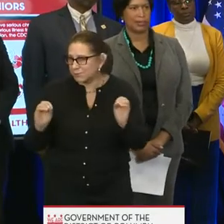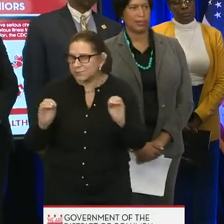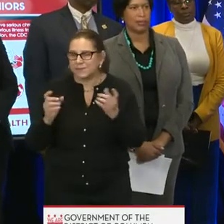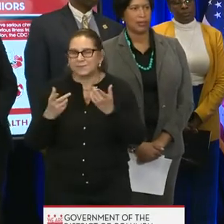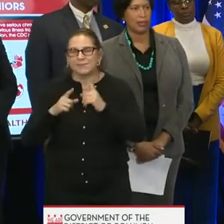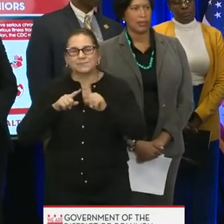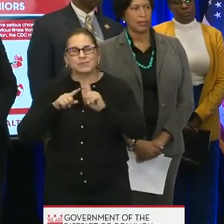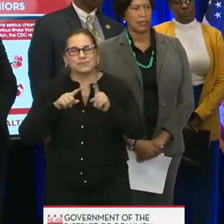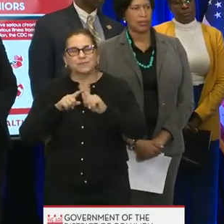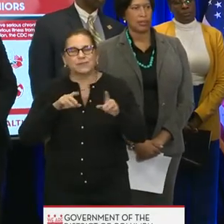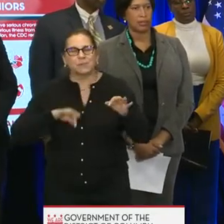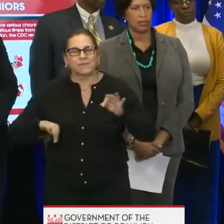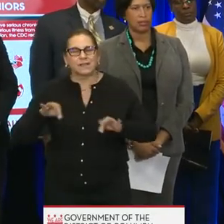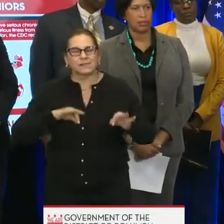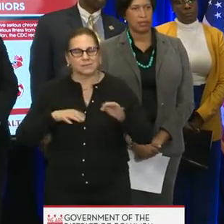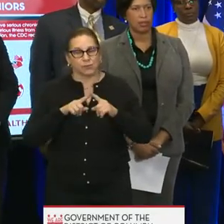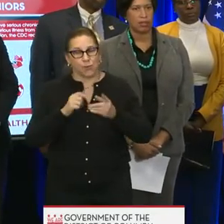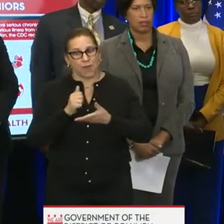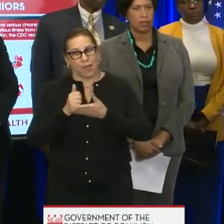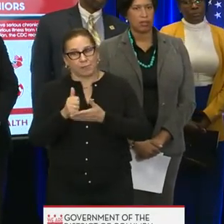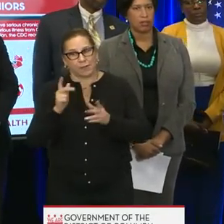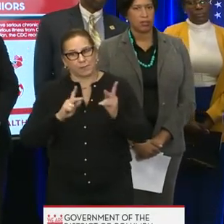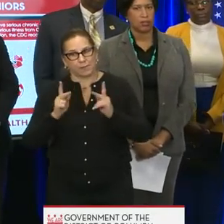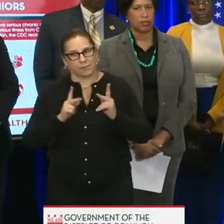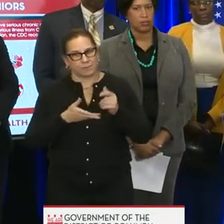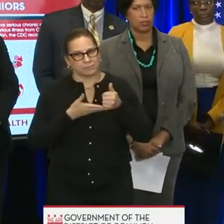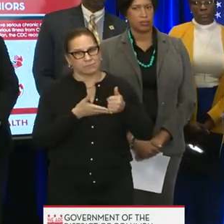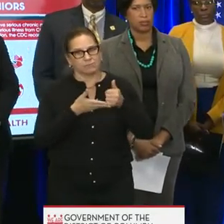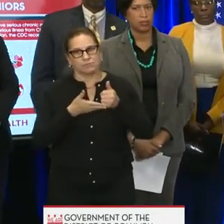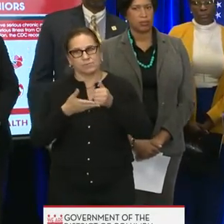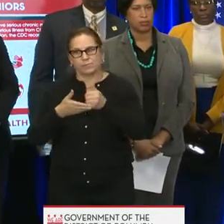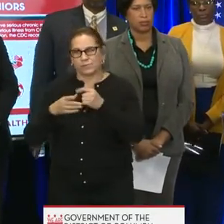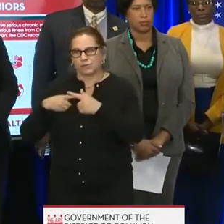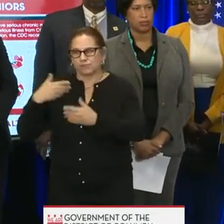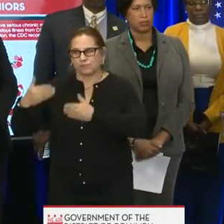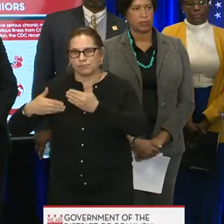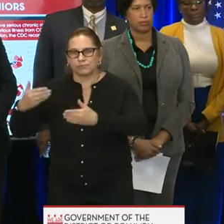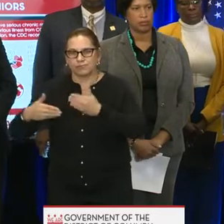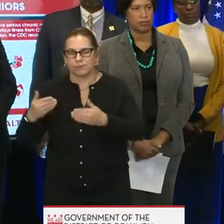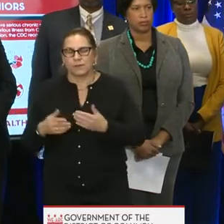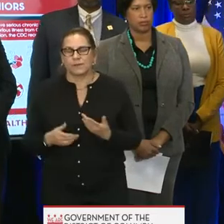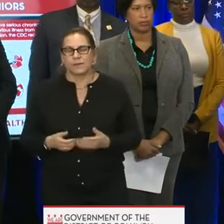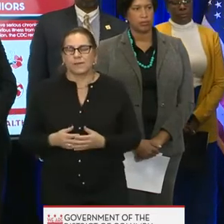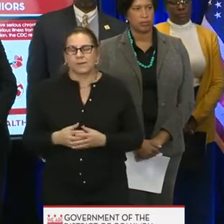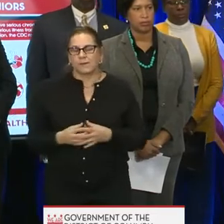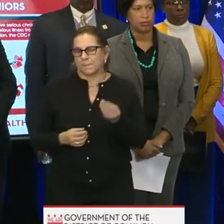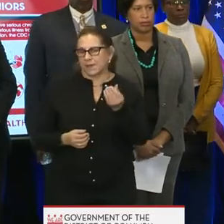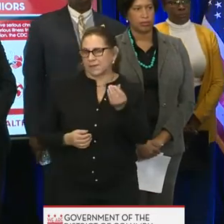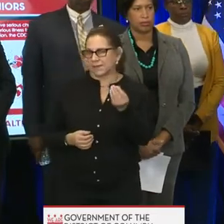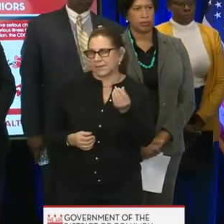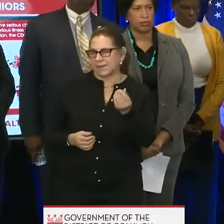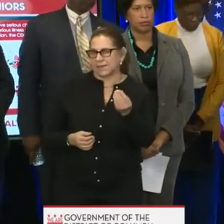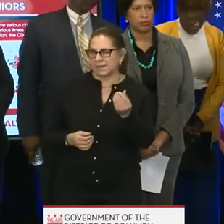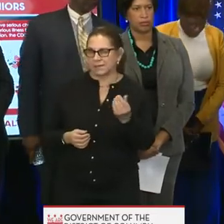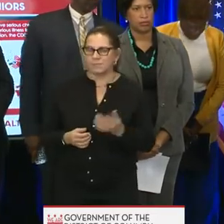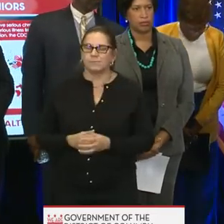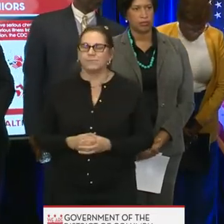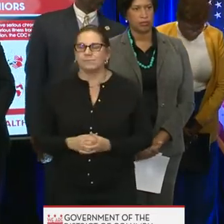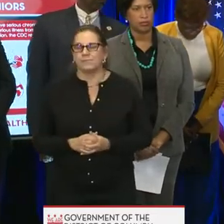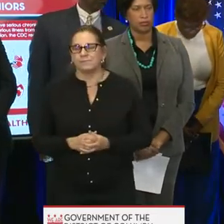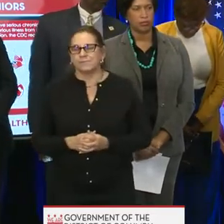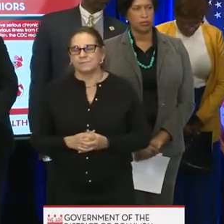not have liquidity problems within the next couple of months. We are also looking at measures that will provide some relief